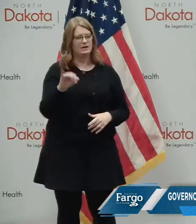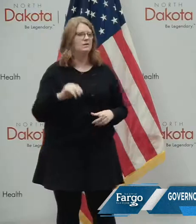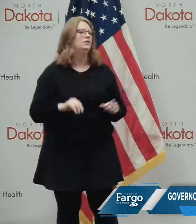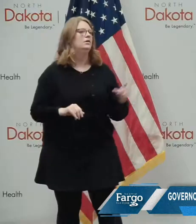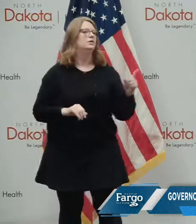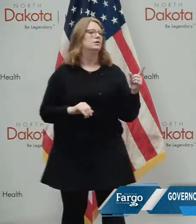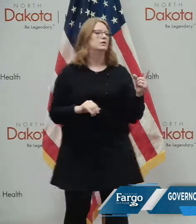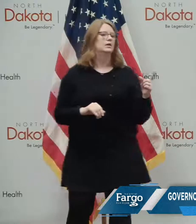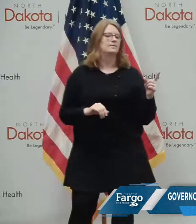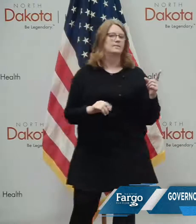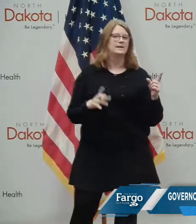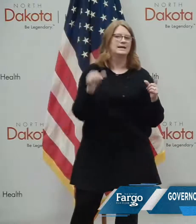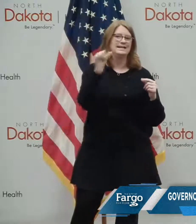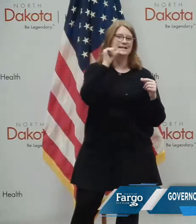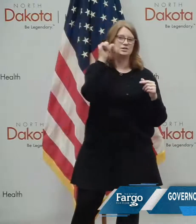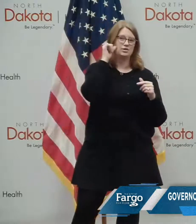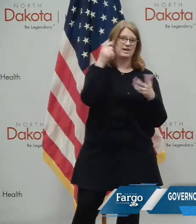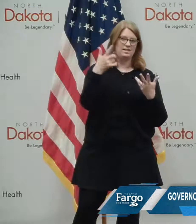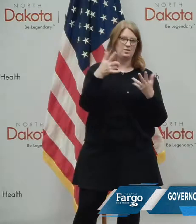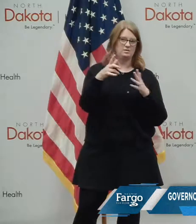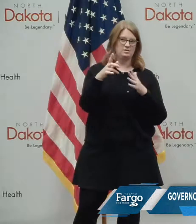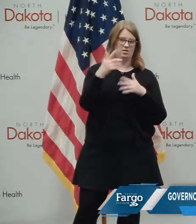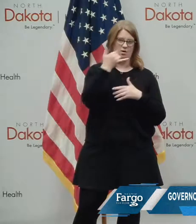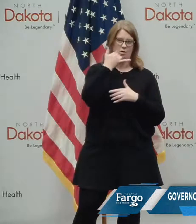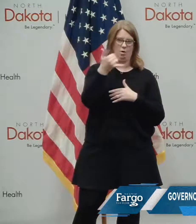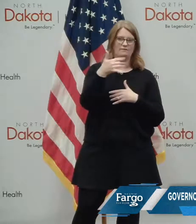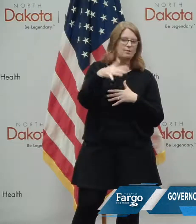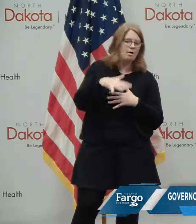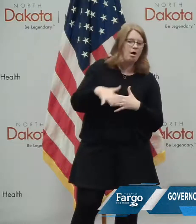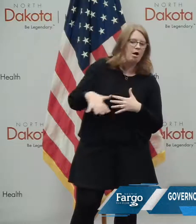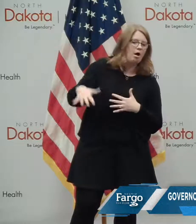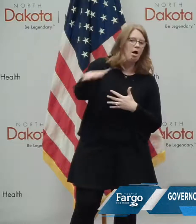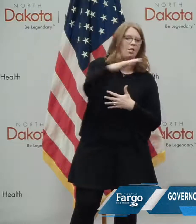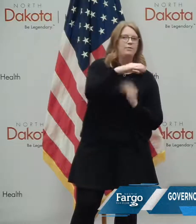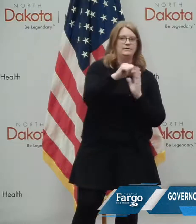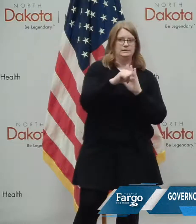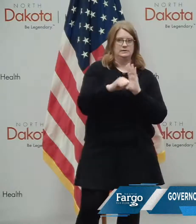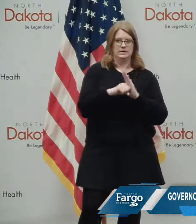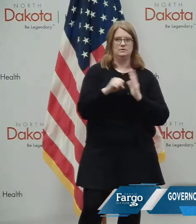had a statewide call yesterday where we had our counties that were